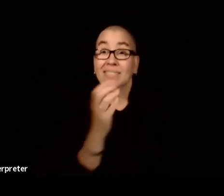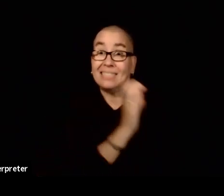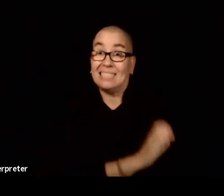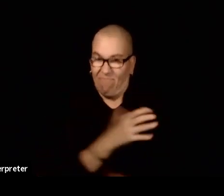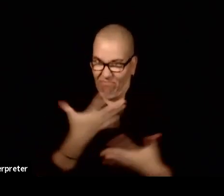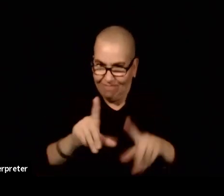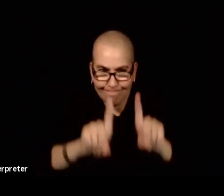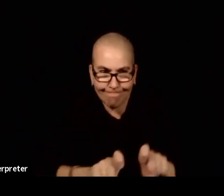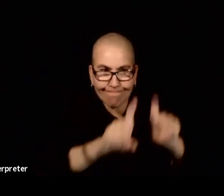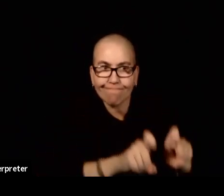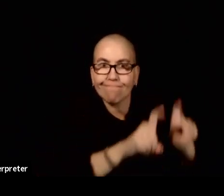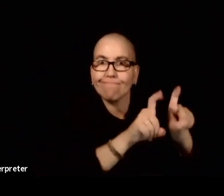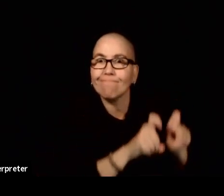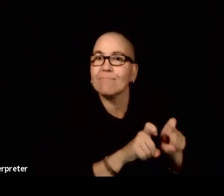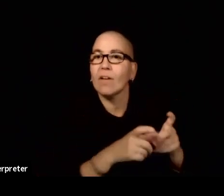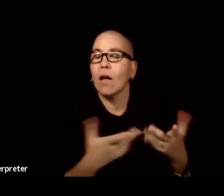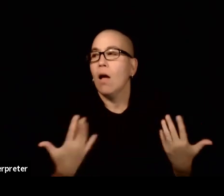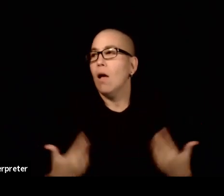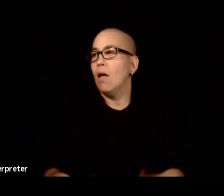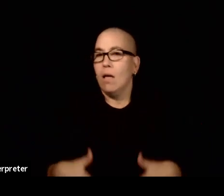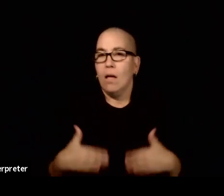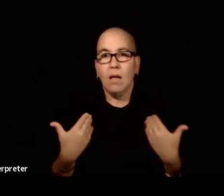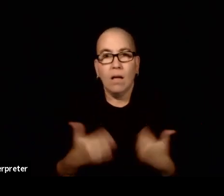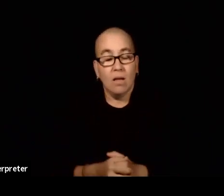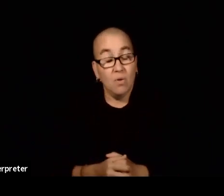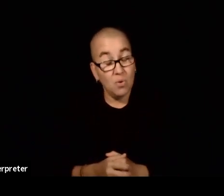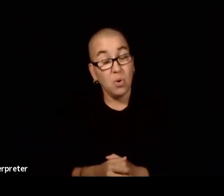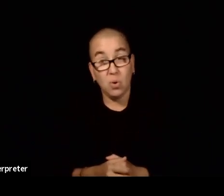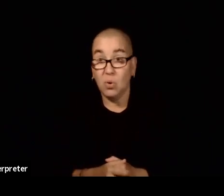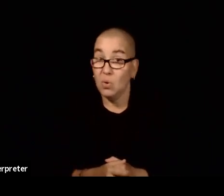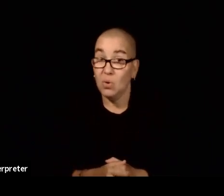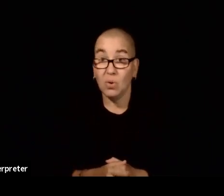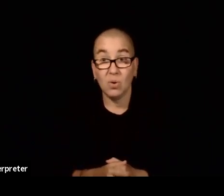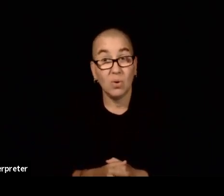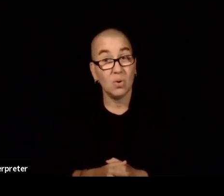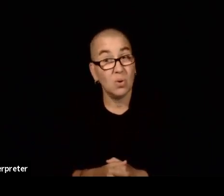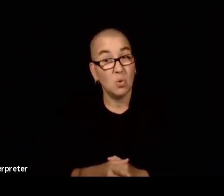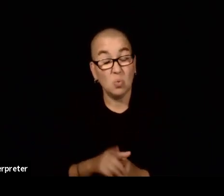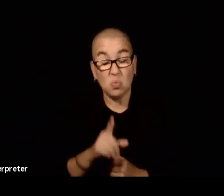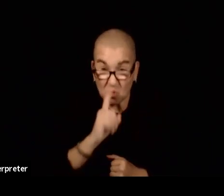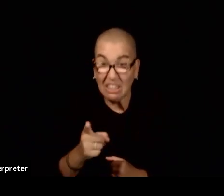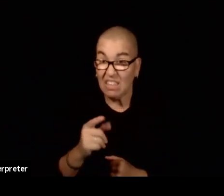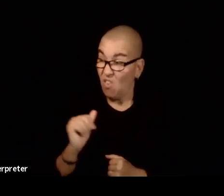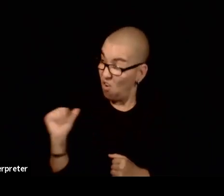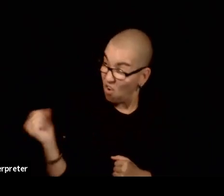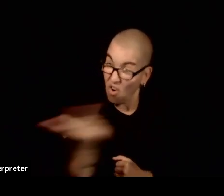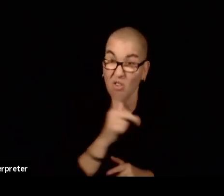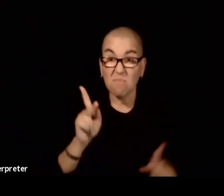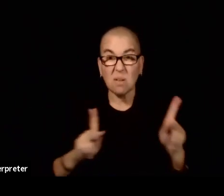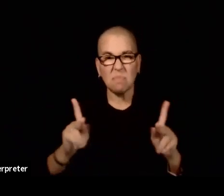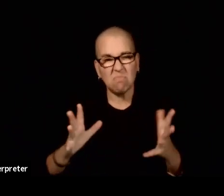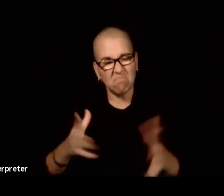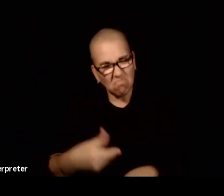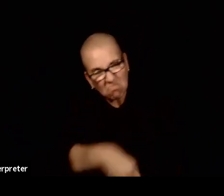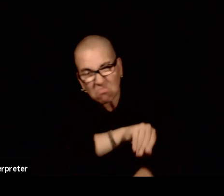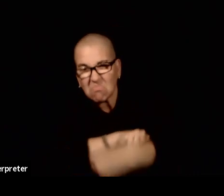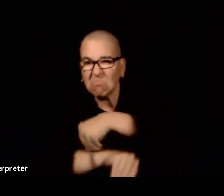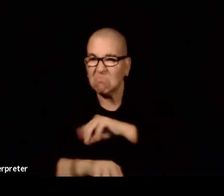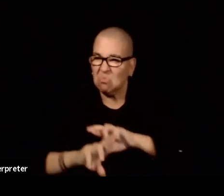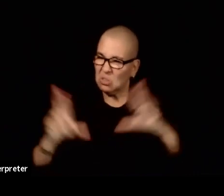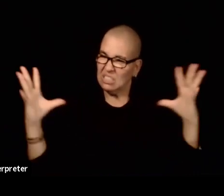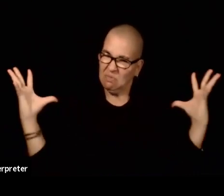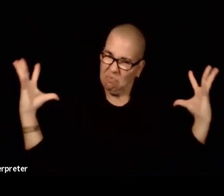go, everybody needs to be vigilant. And I think we can be optimistic that that therapies are